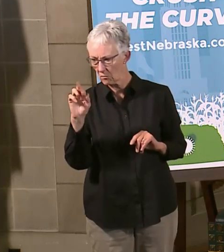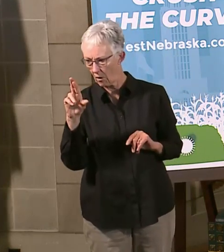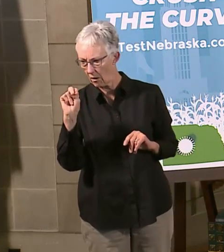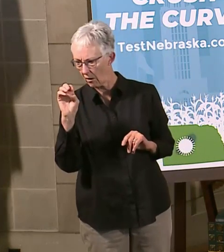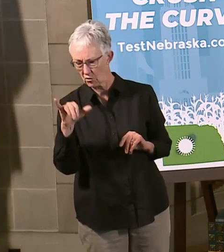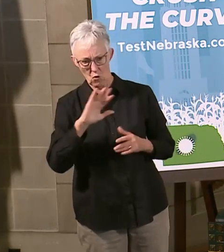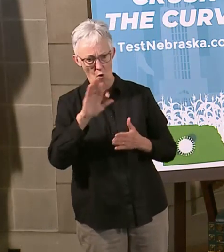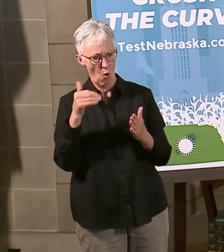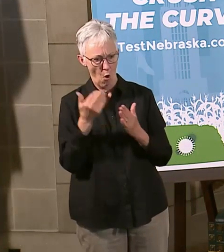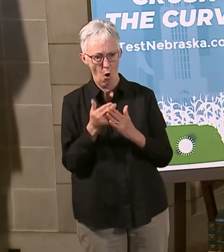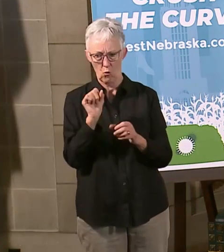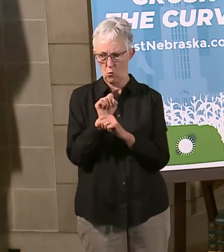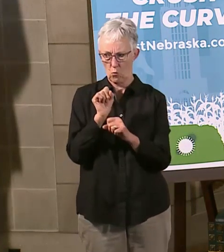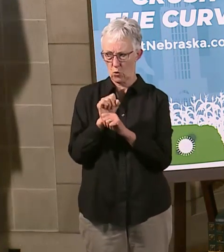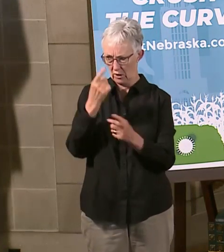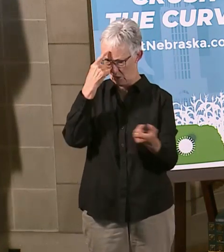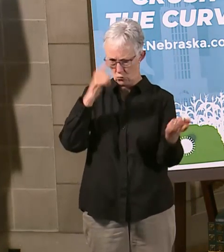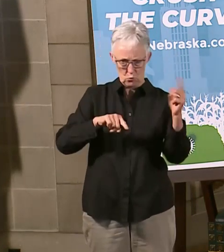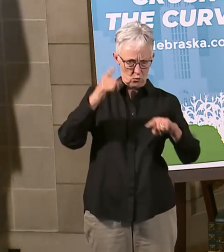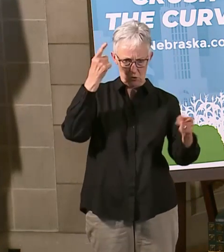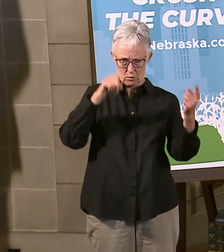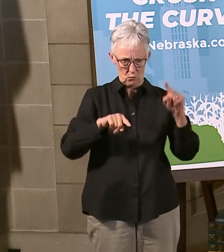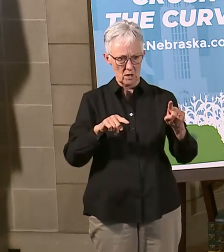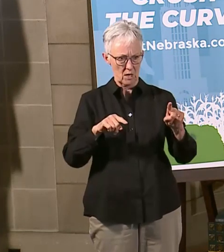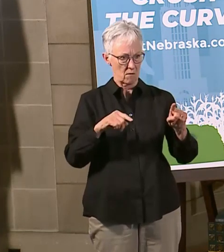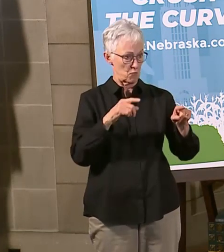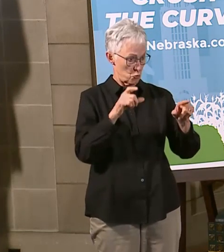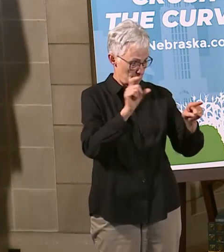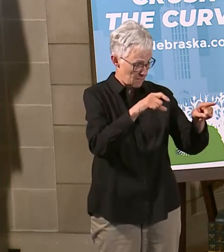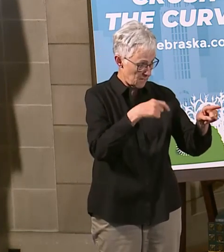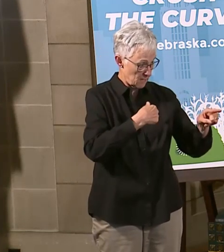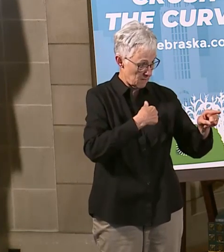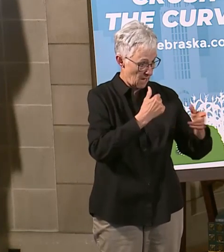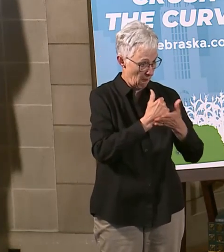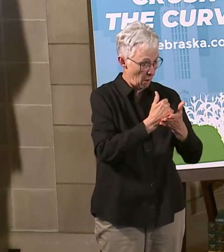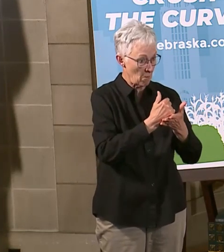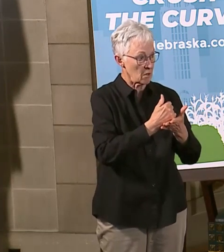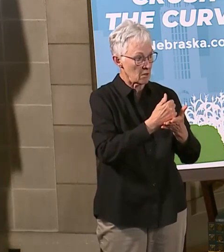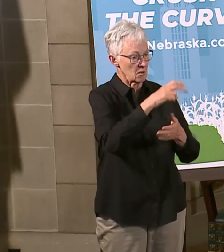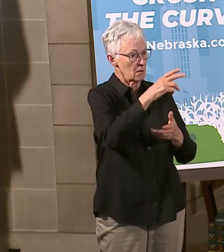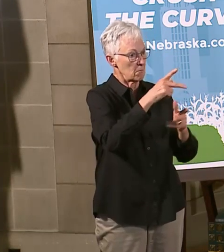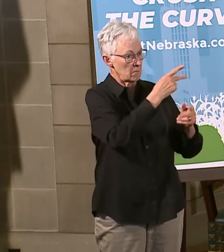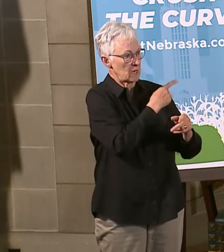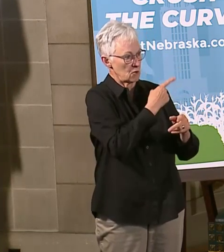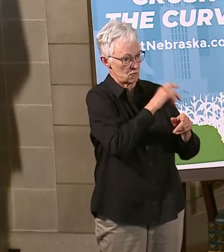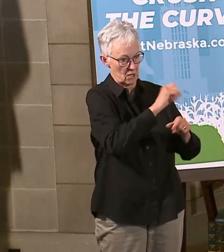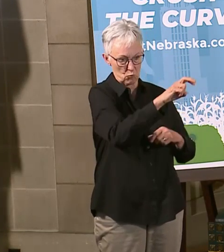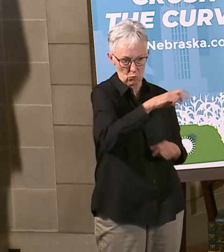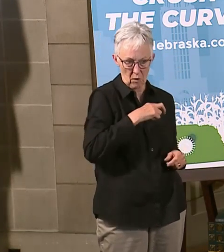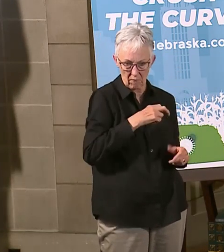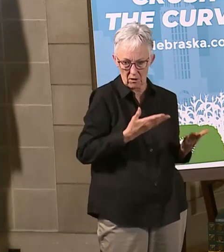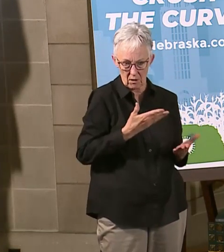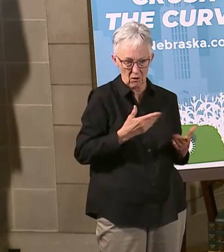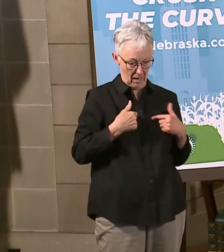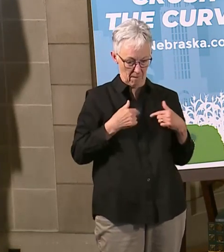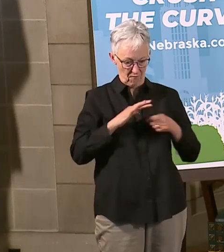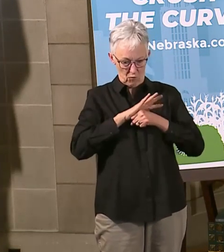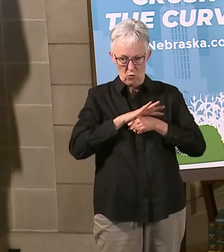all collaborating to accept patients if that should be needed. So far, a stable situation as far as the healthcare